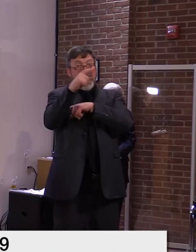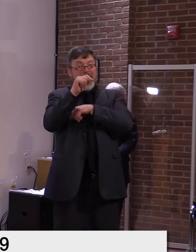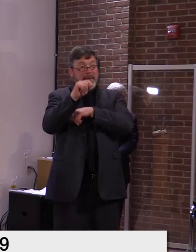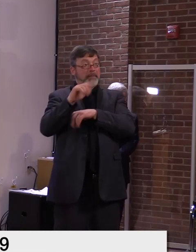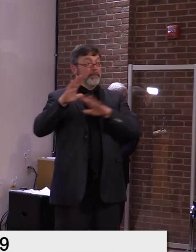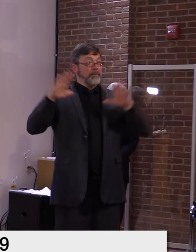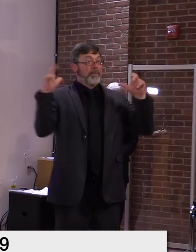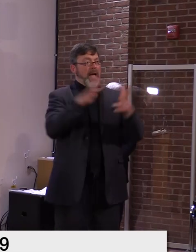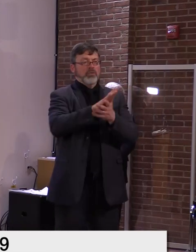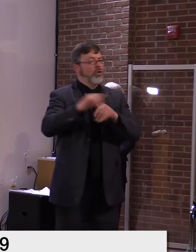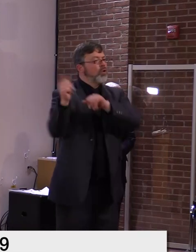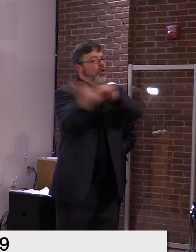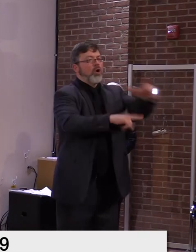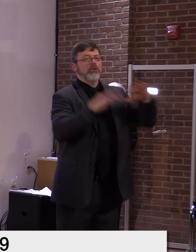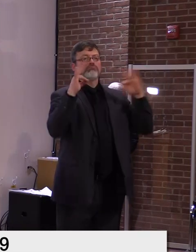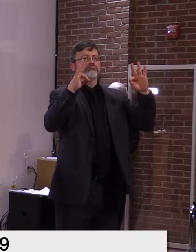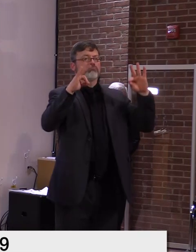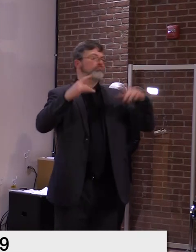Thanks, Governor.